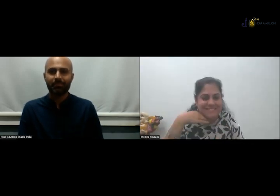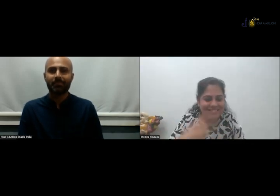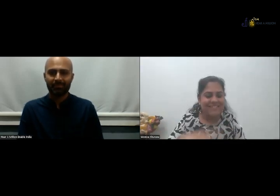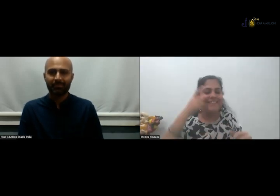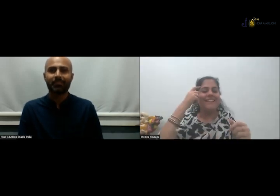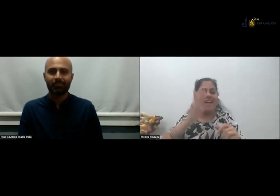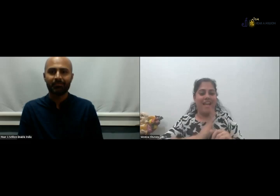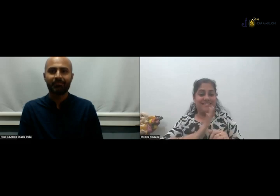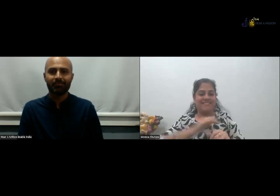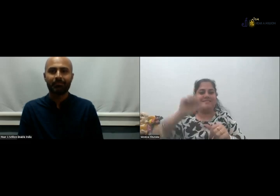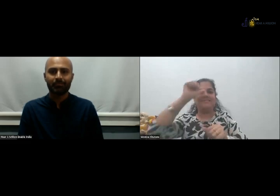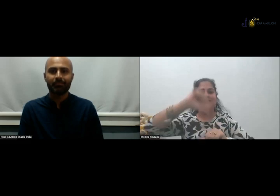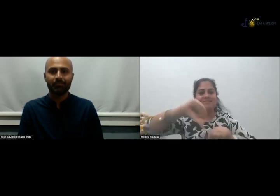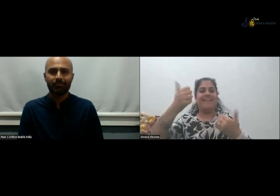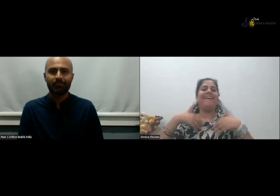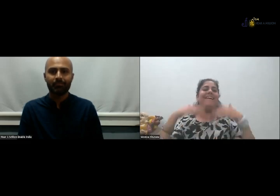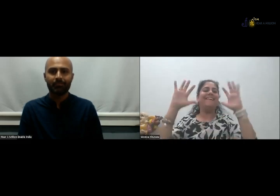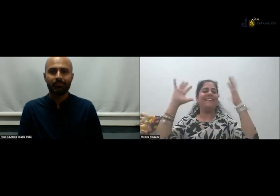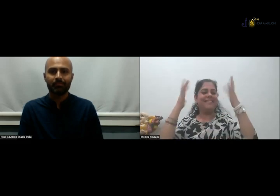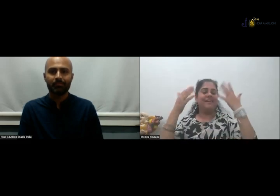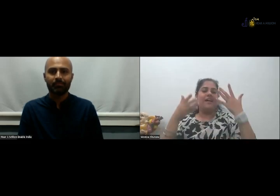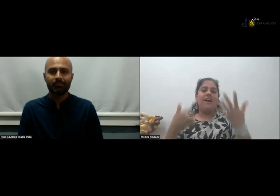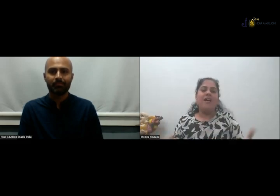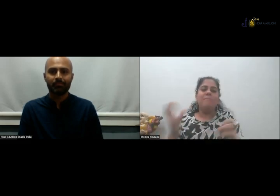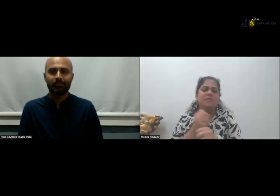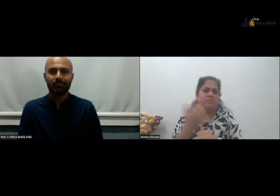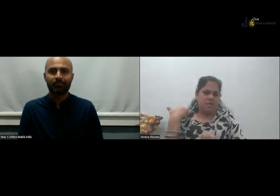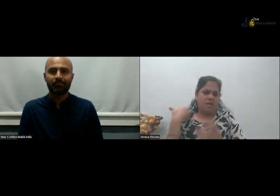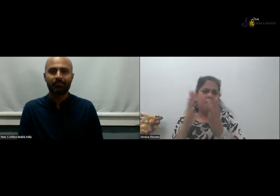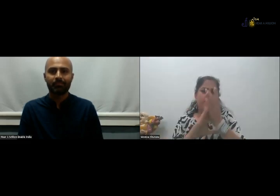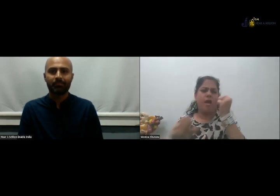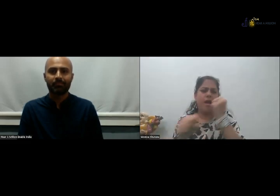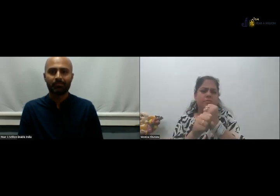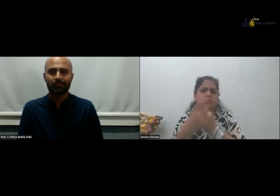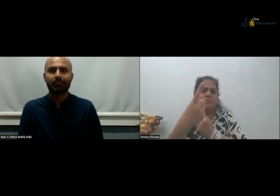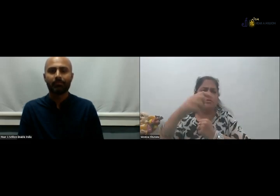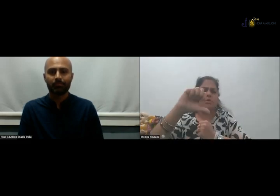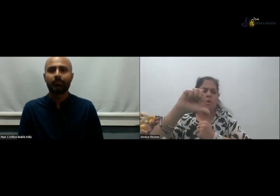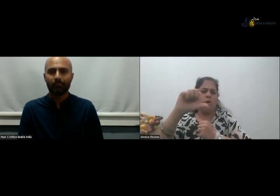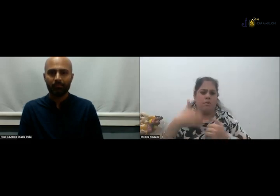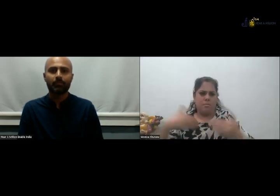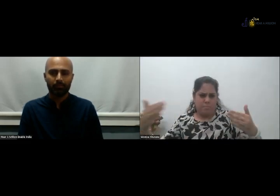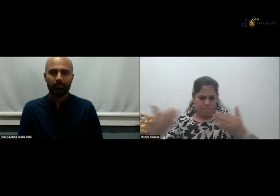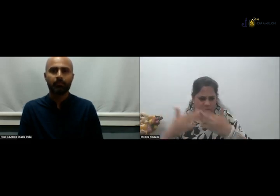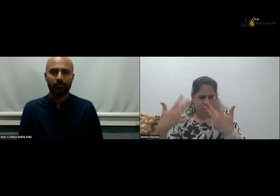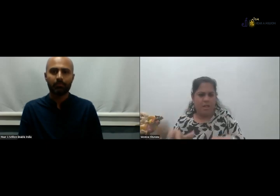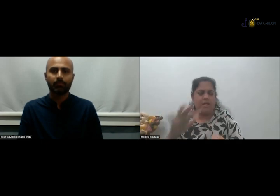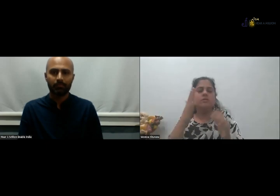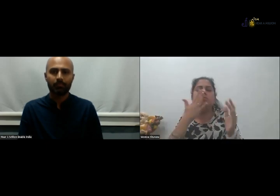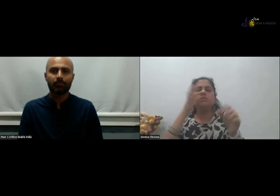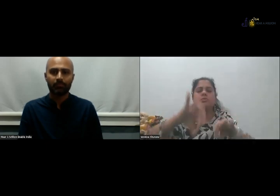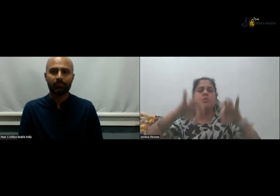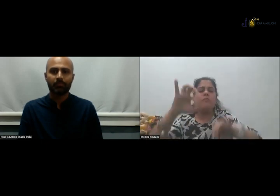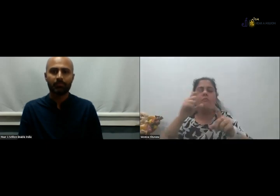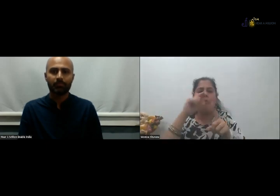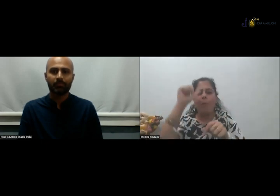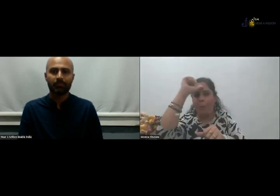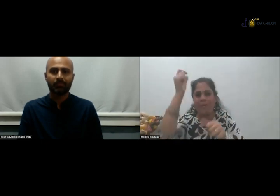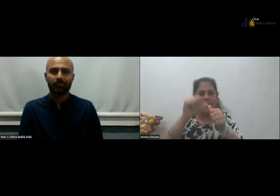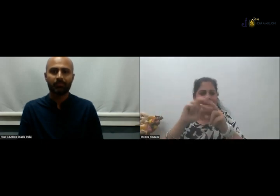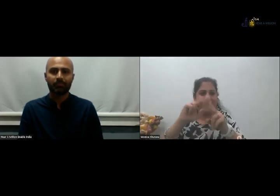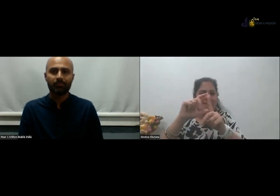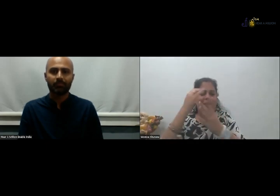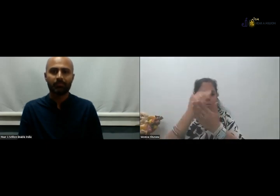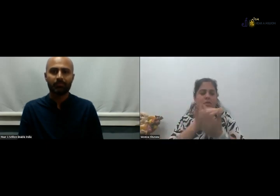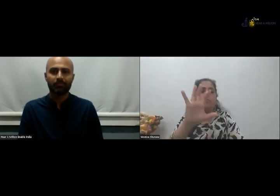I know that she has done a lot of things for deaf community, and also we remember that she became a lawyer.